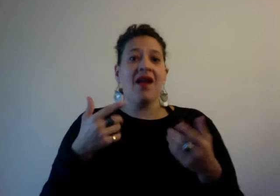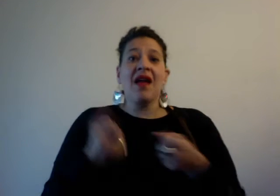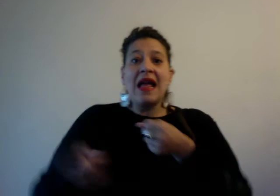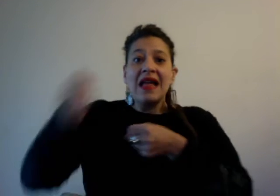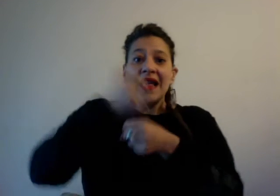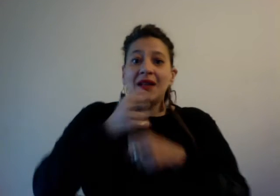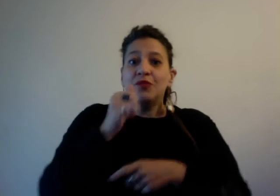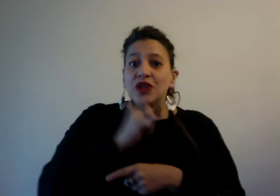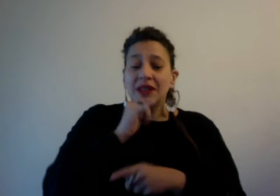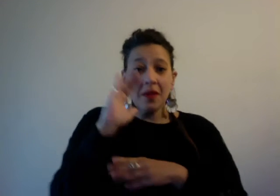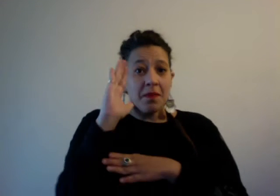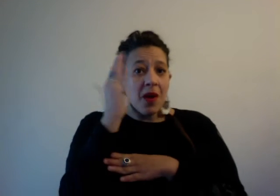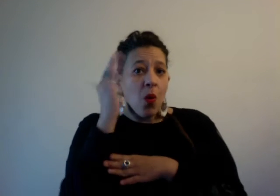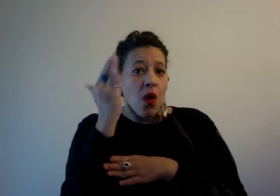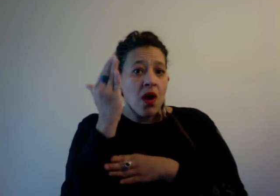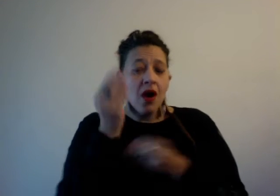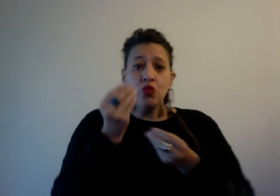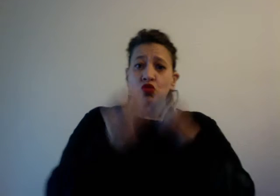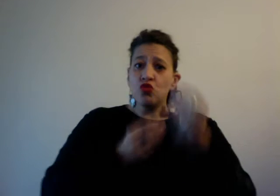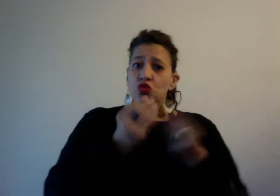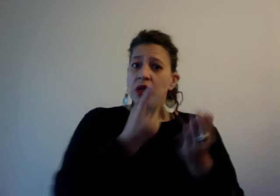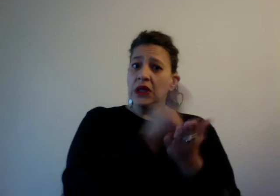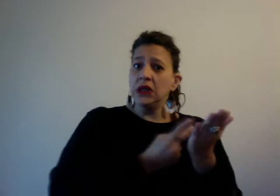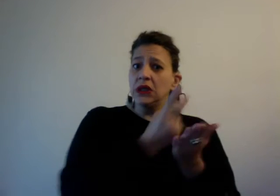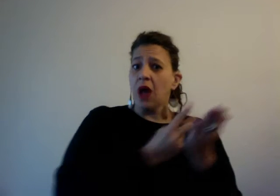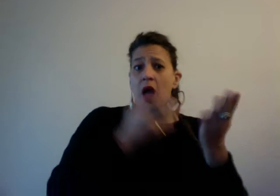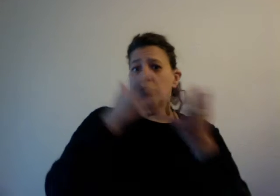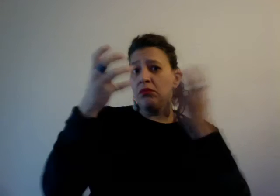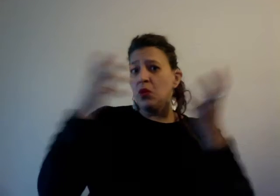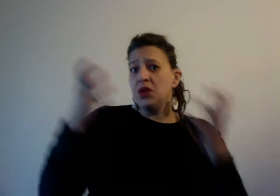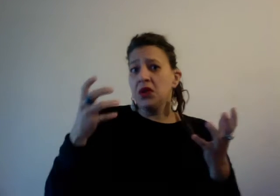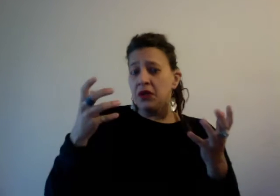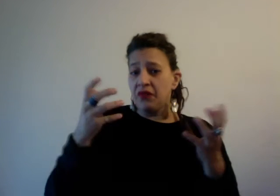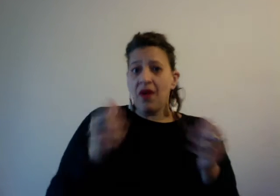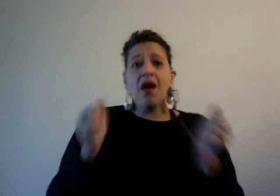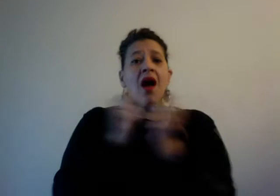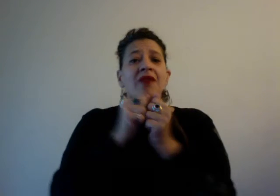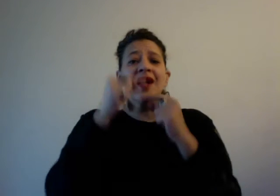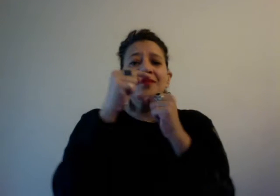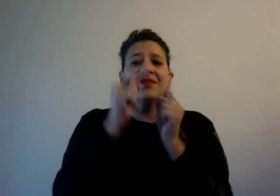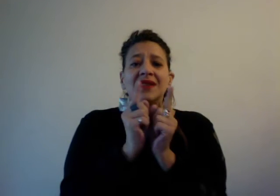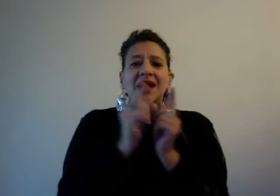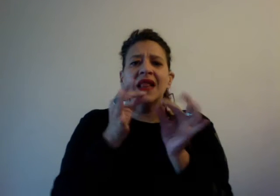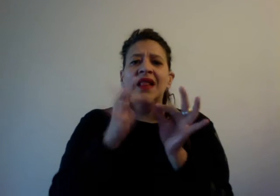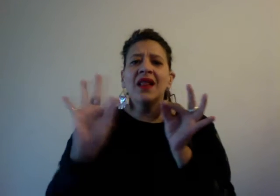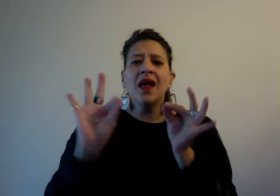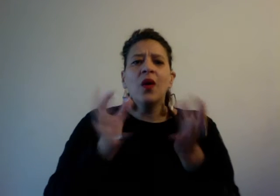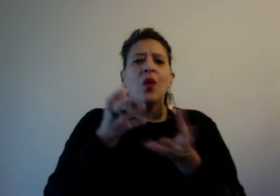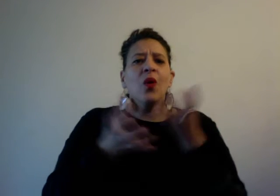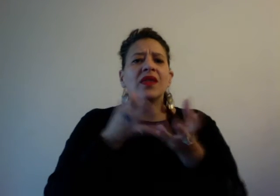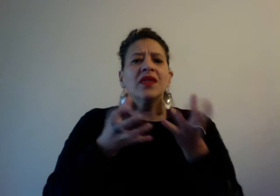I don't what is. It's Your dog a dog. I got